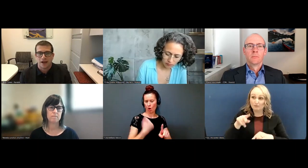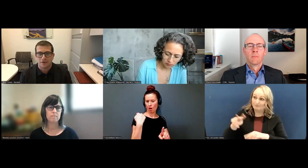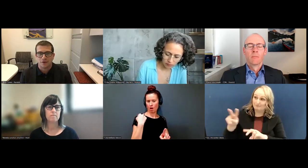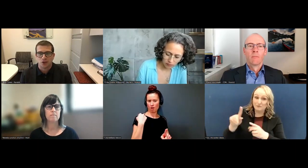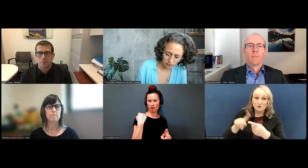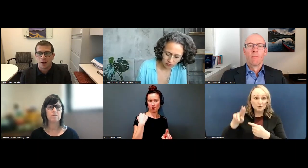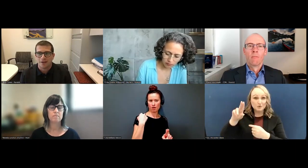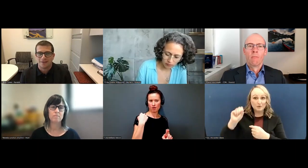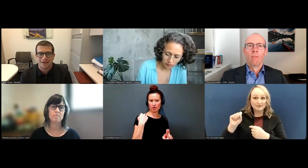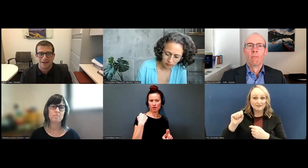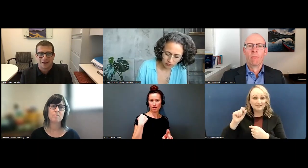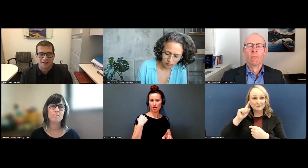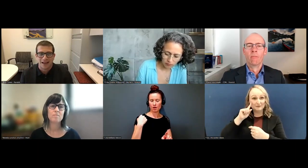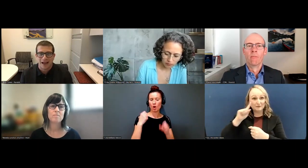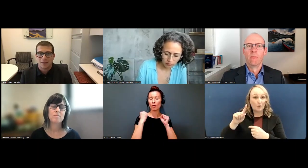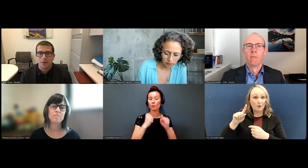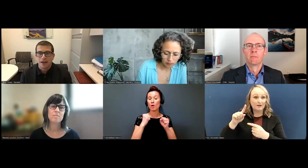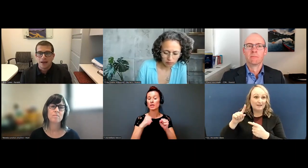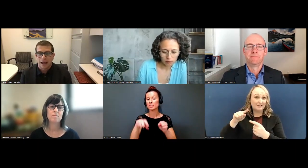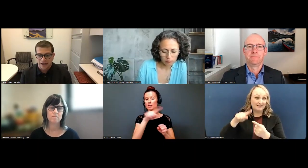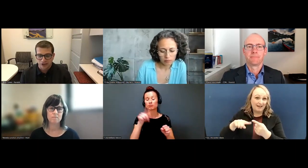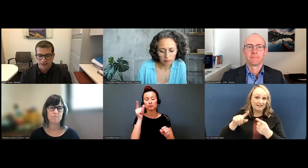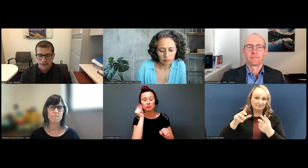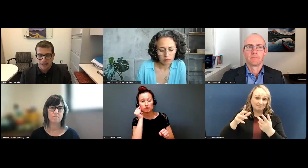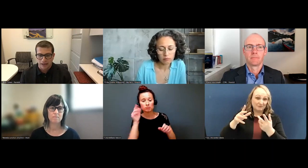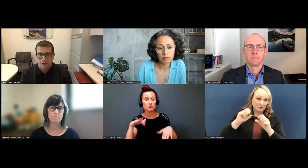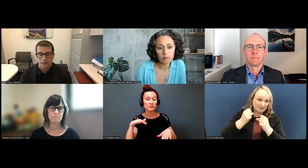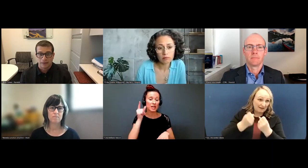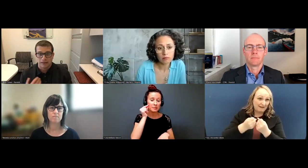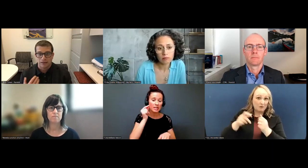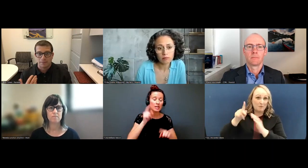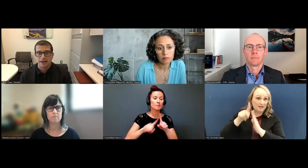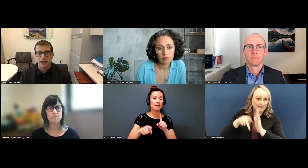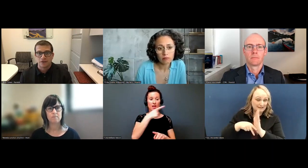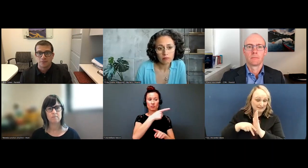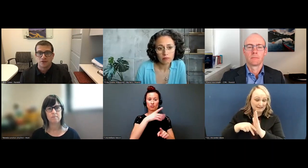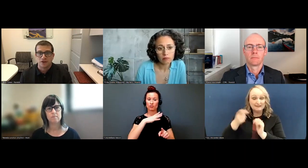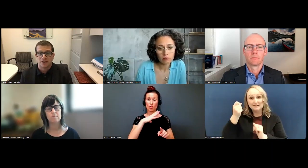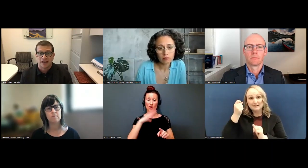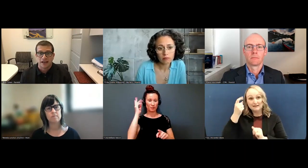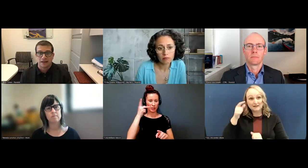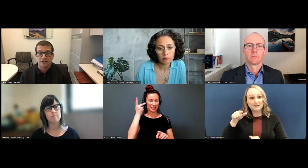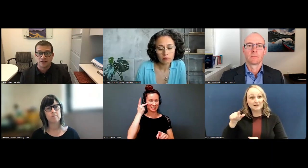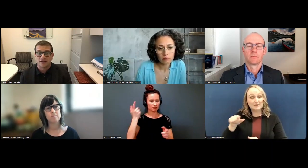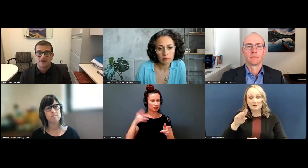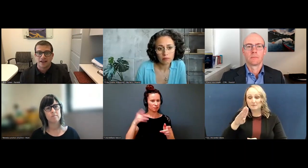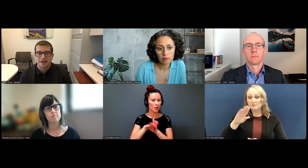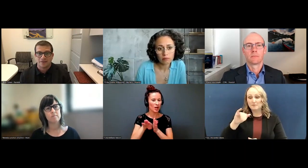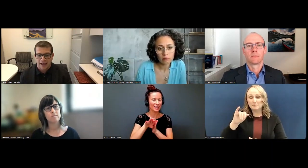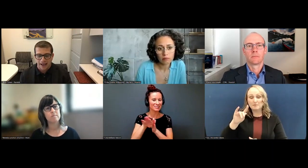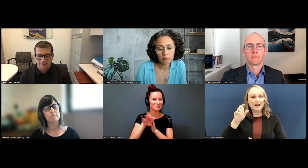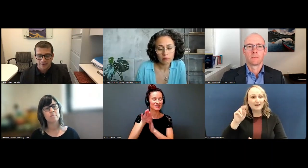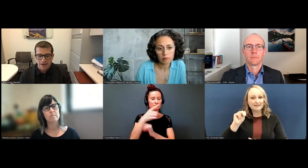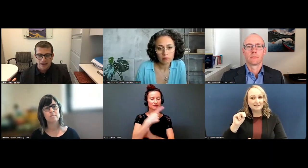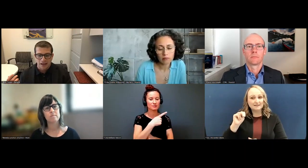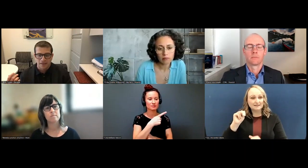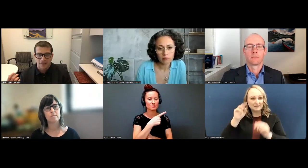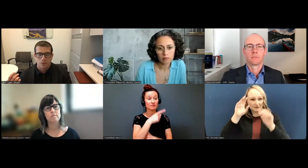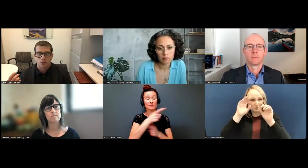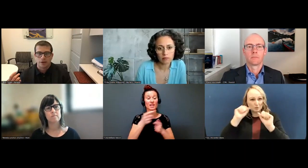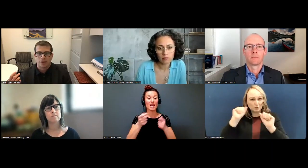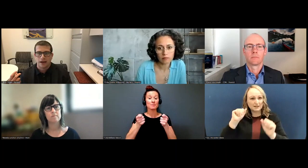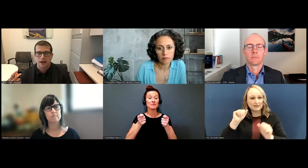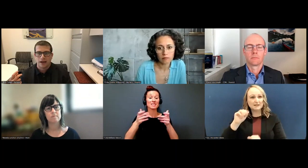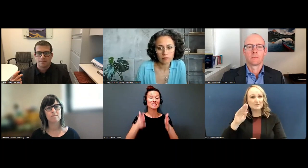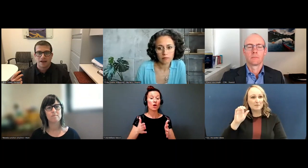progressive social policy lab, actually the Biden-Harris administration issued an executive act